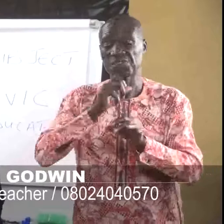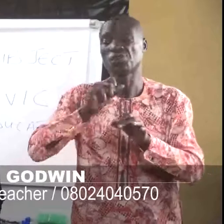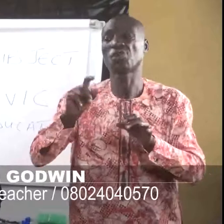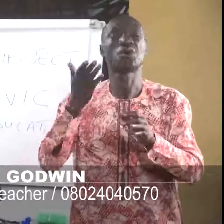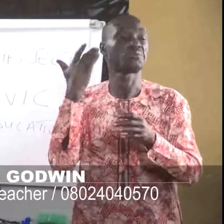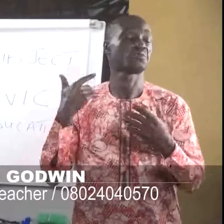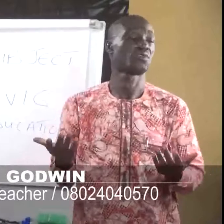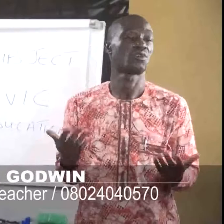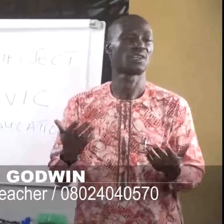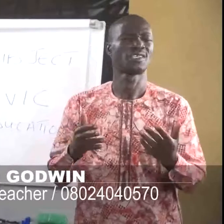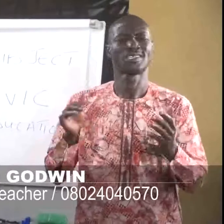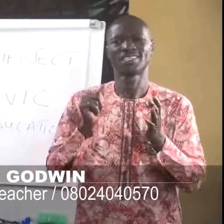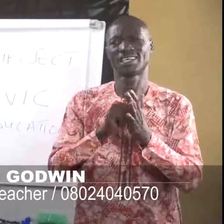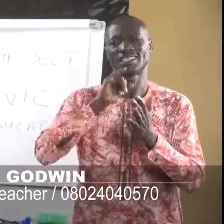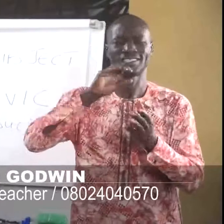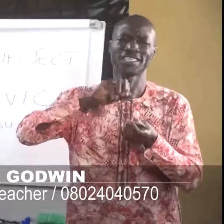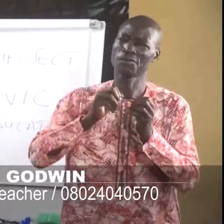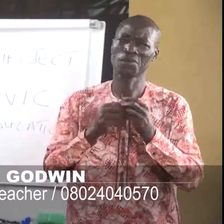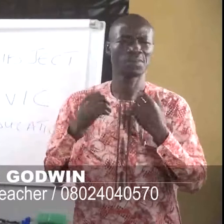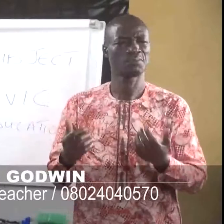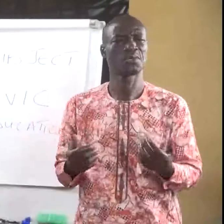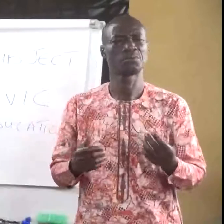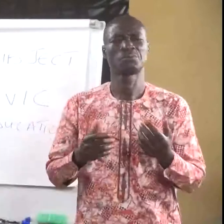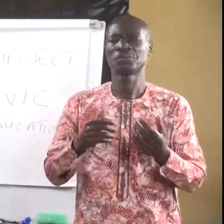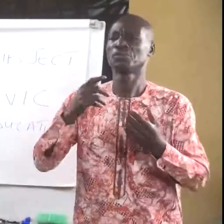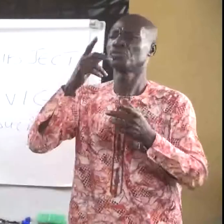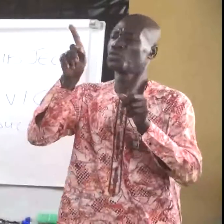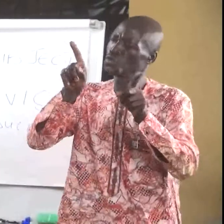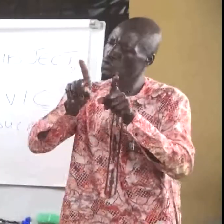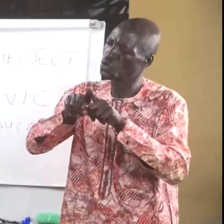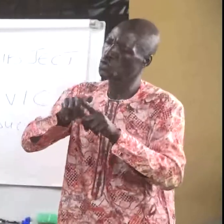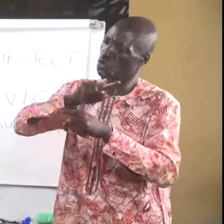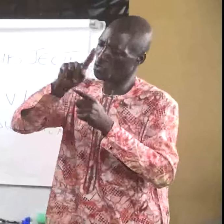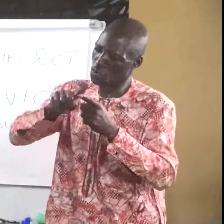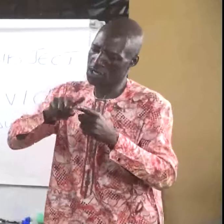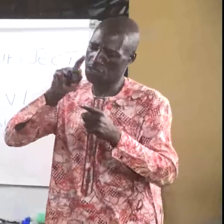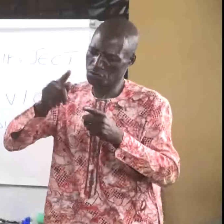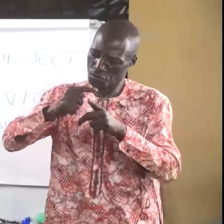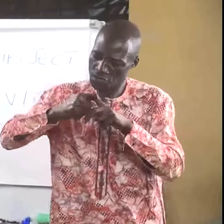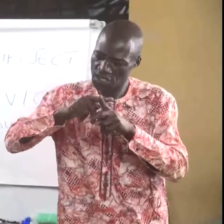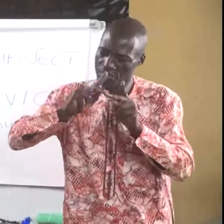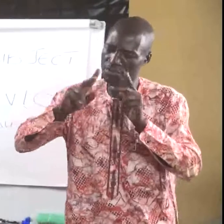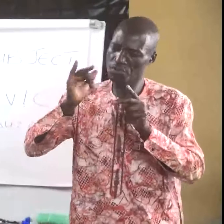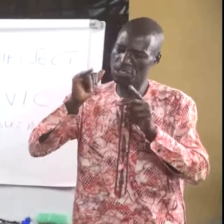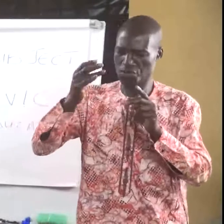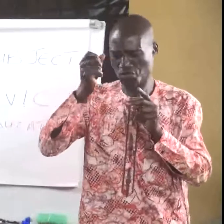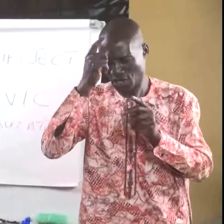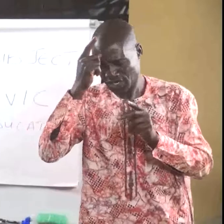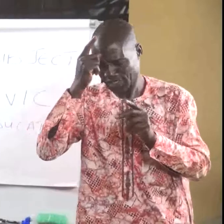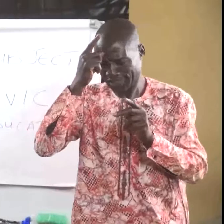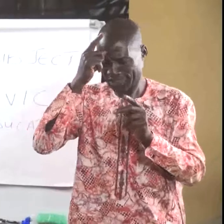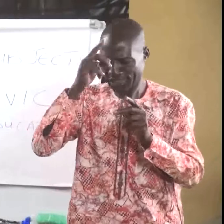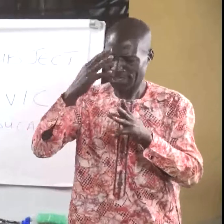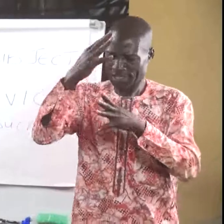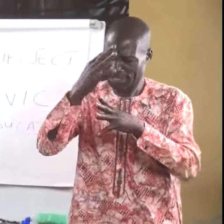it, or this is not what we have been using. So when you give them training, they will now understand